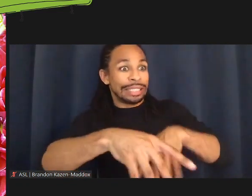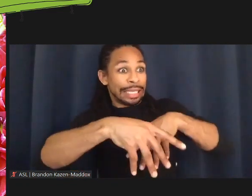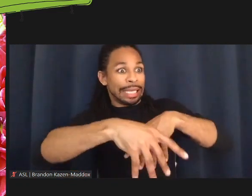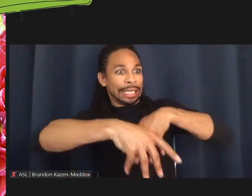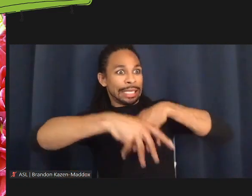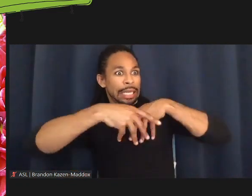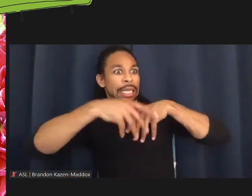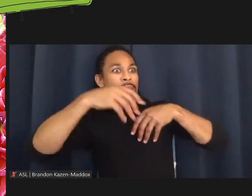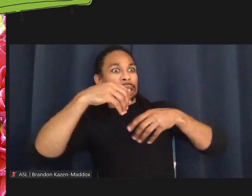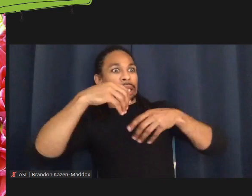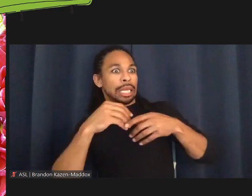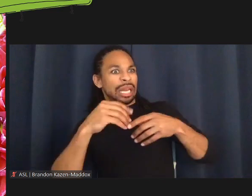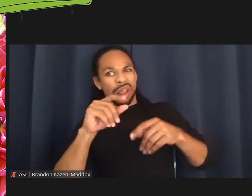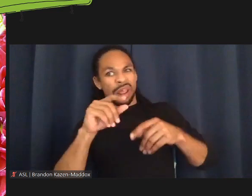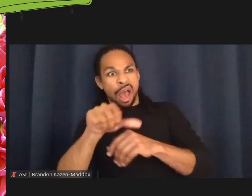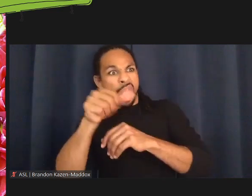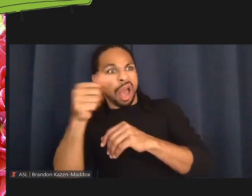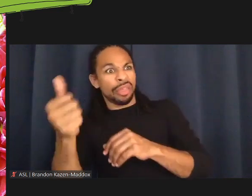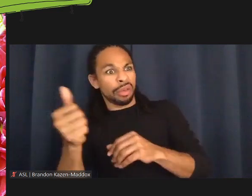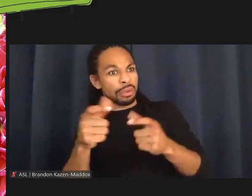open about pleasure.